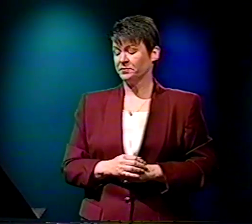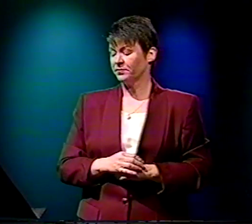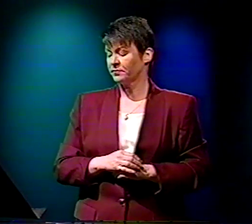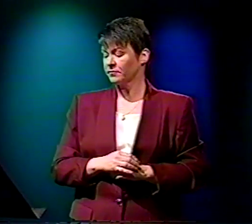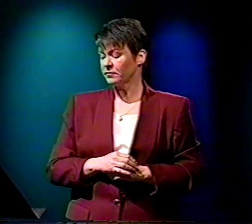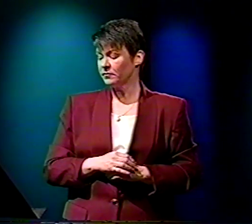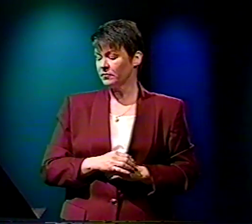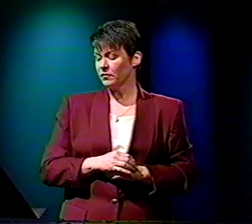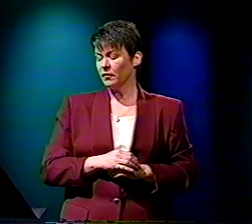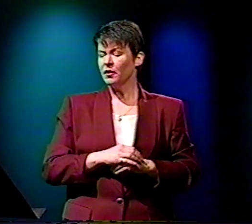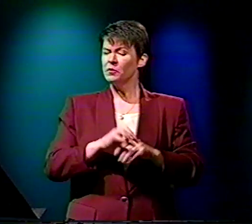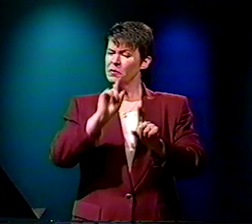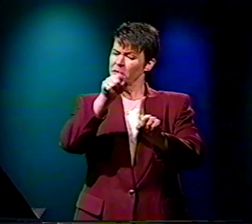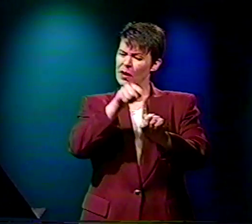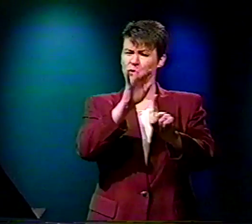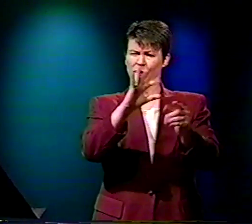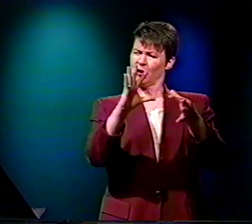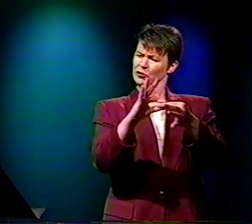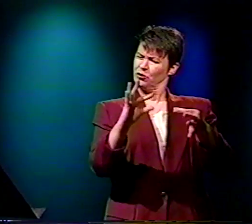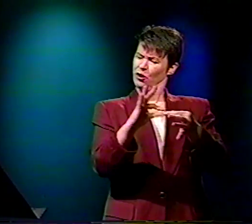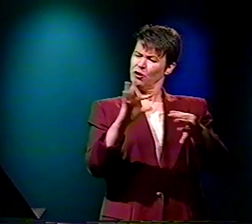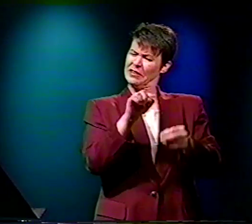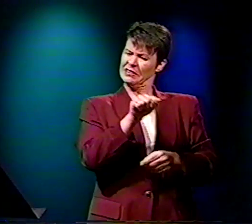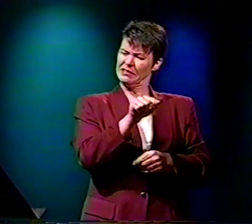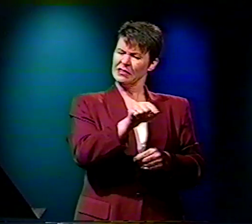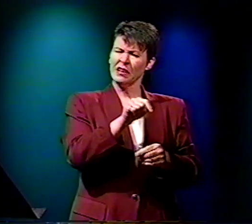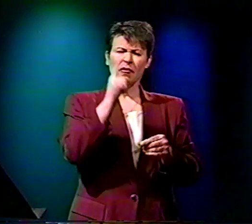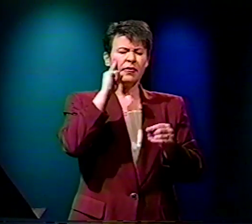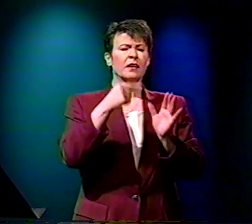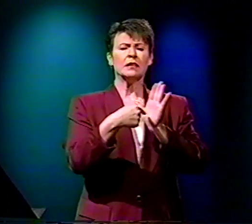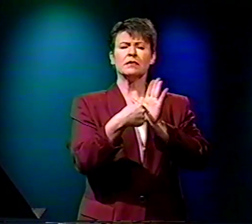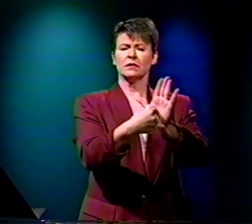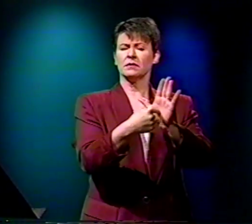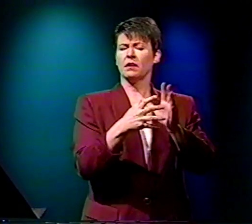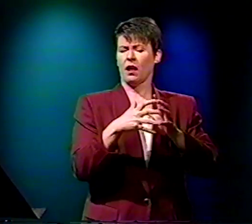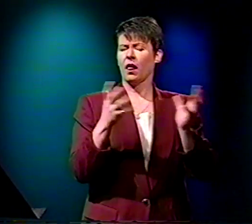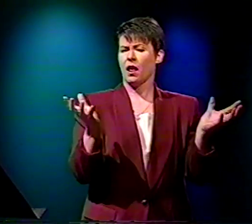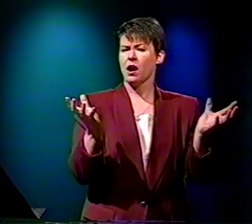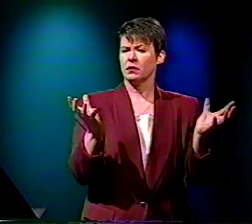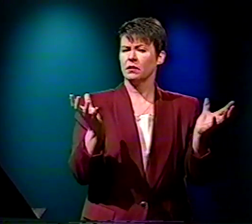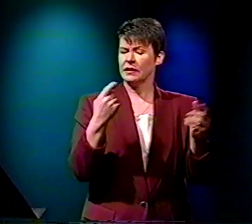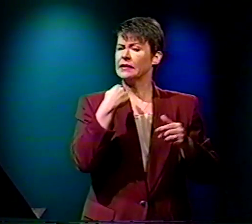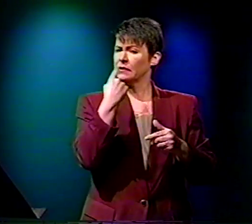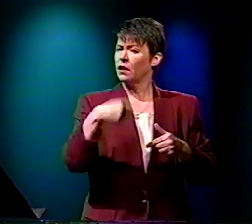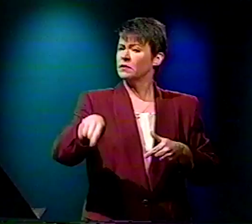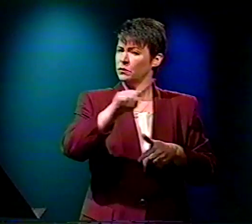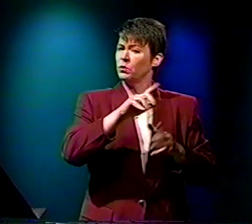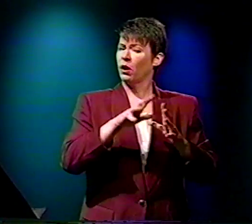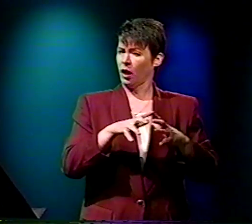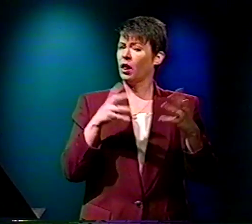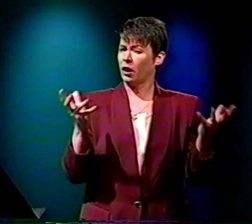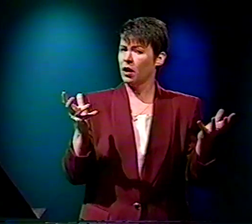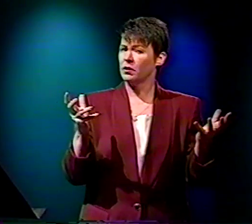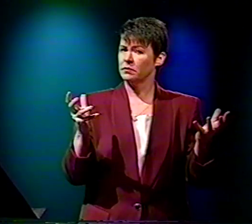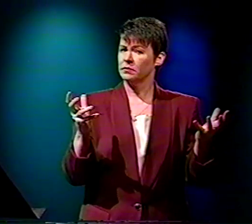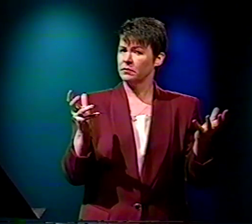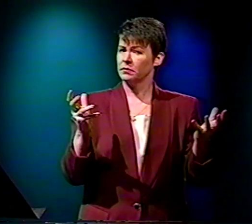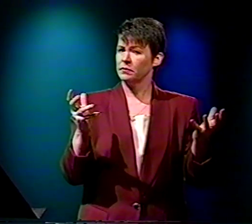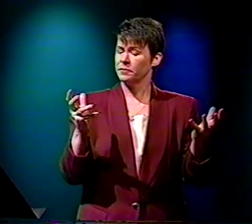to take care of their feelings and make them feel better. But this story, I think, reflects a great deal, and I think tells